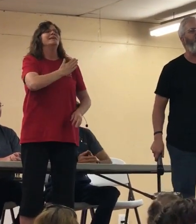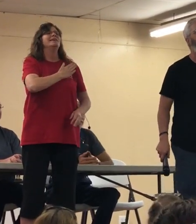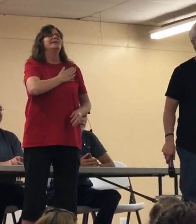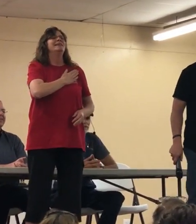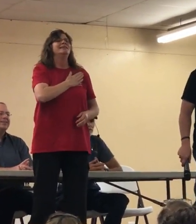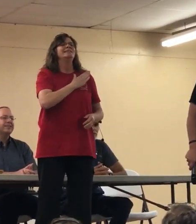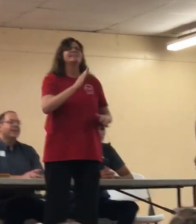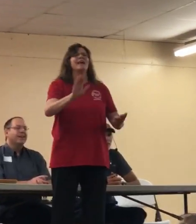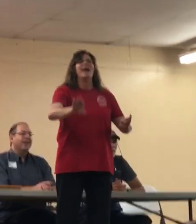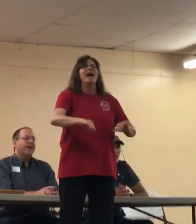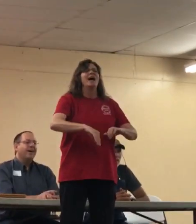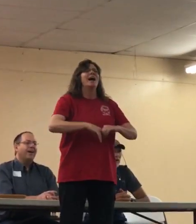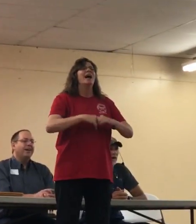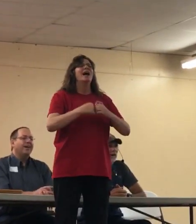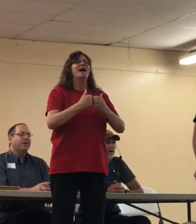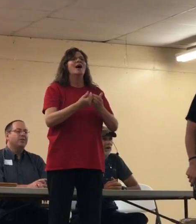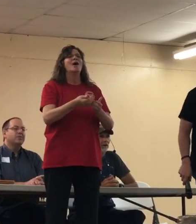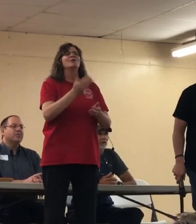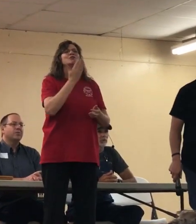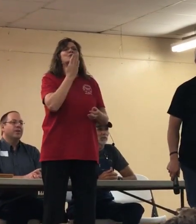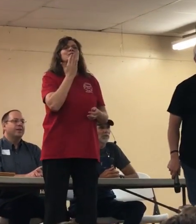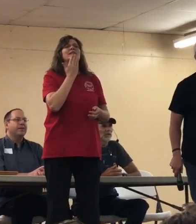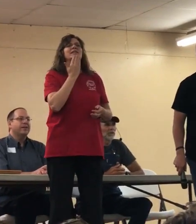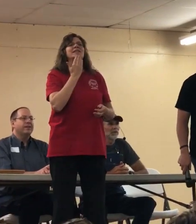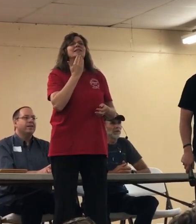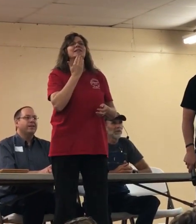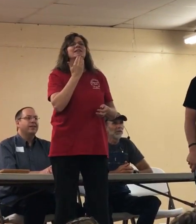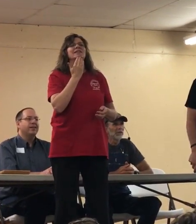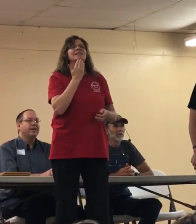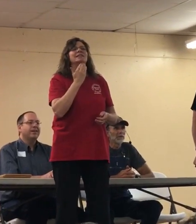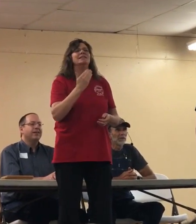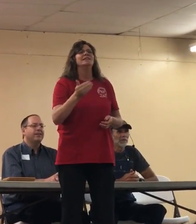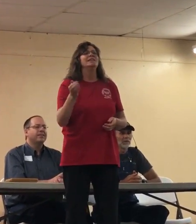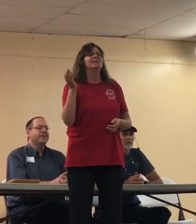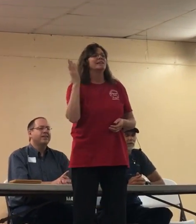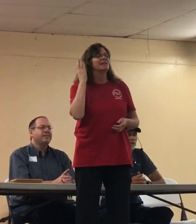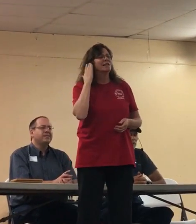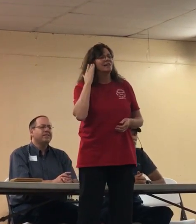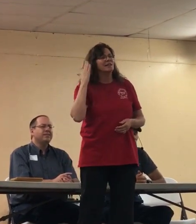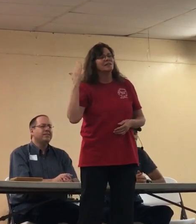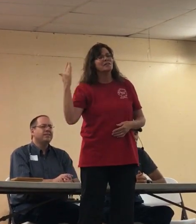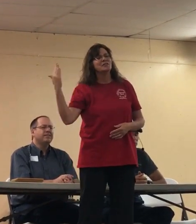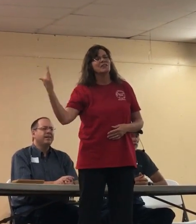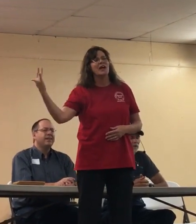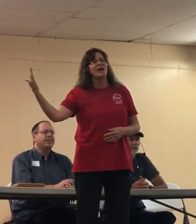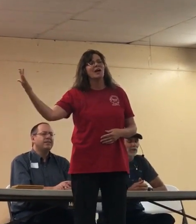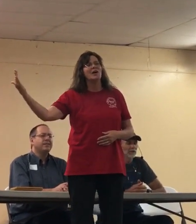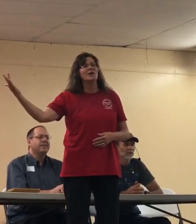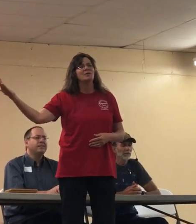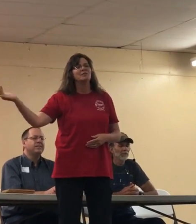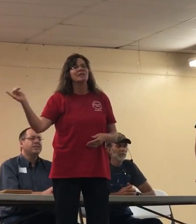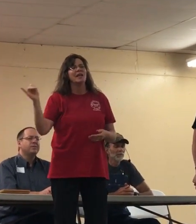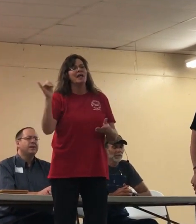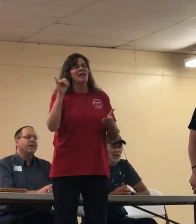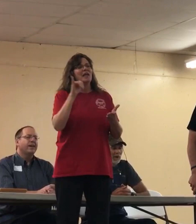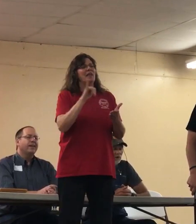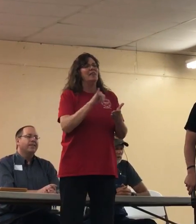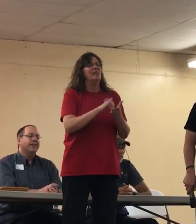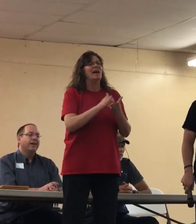Amazing grace, how sweet the sound